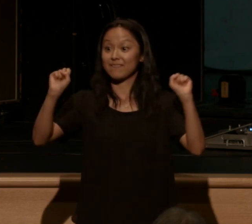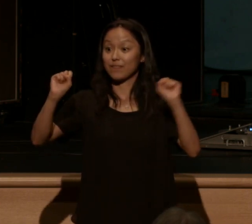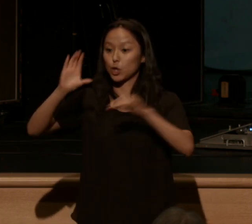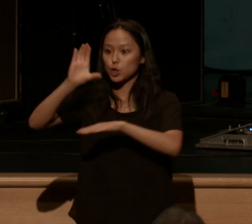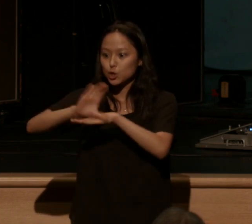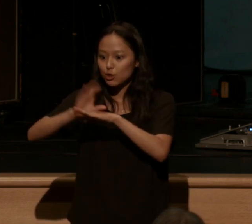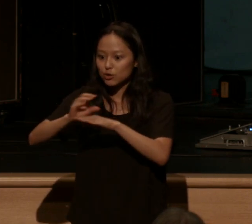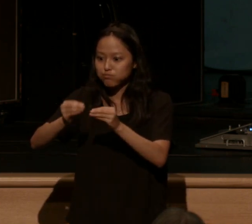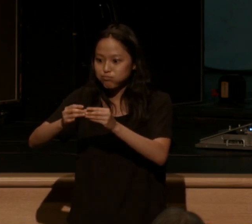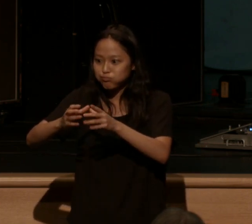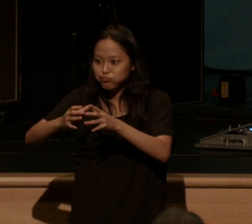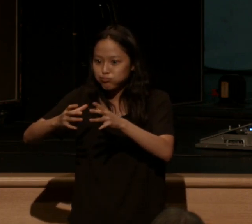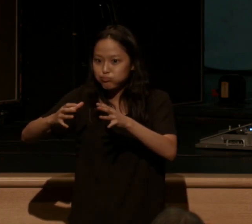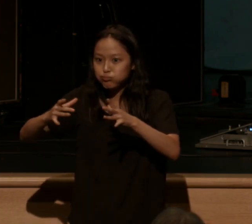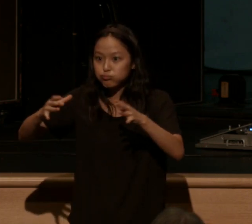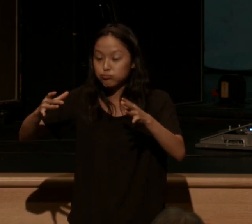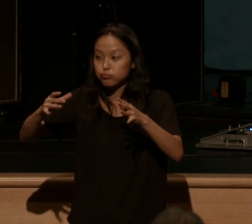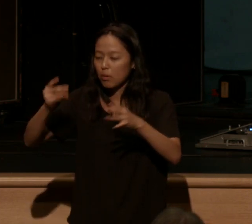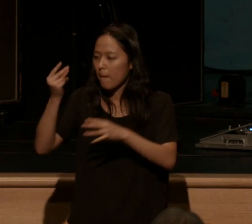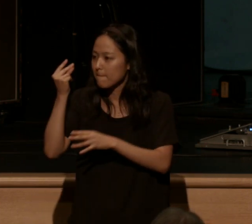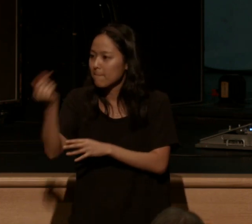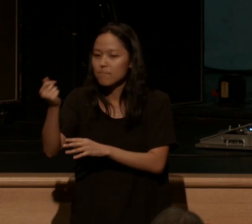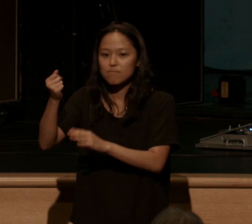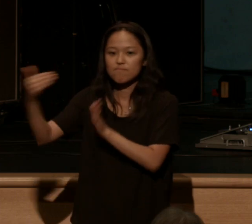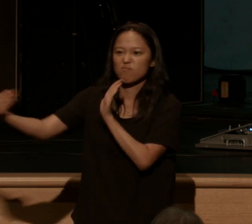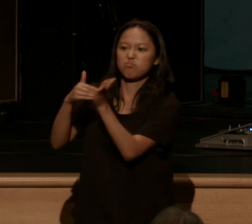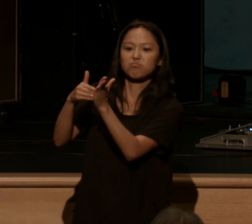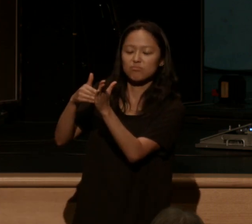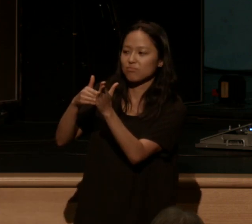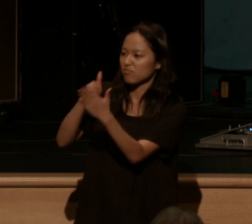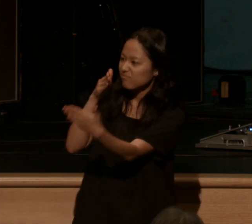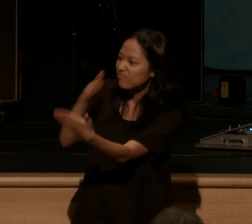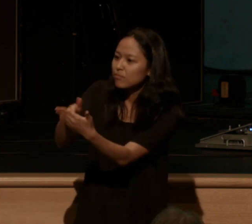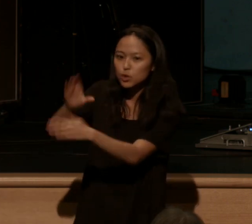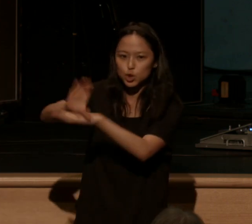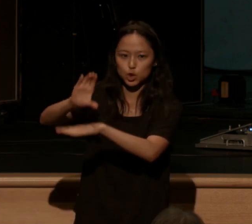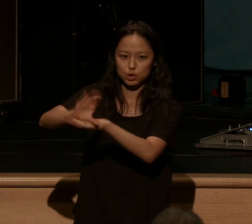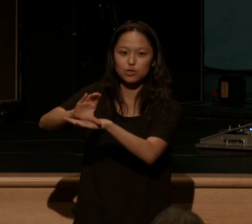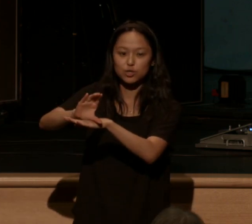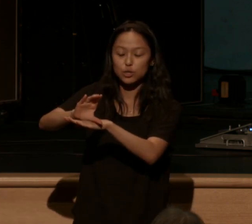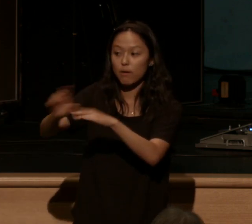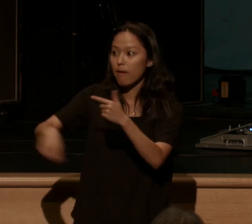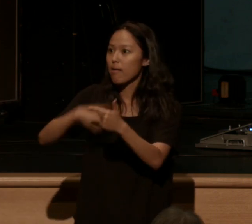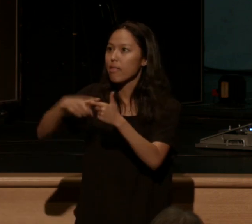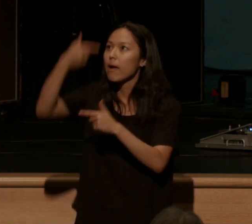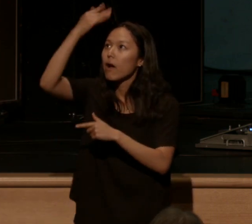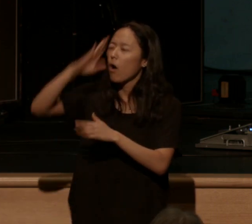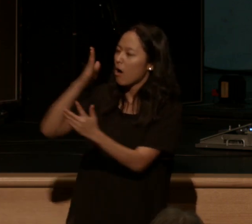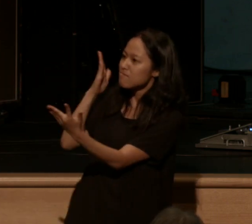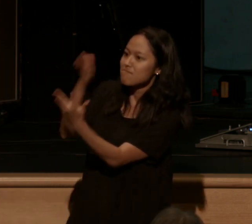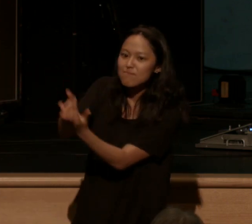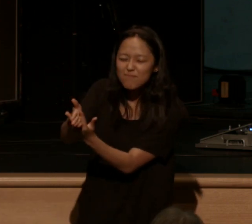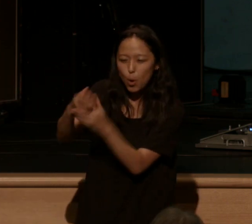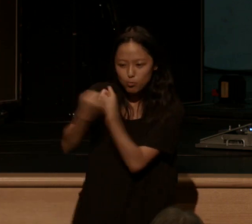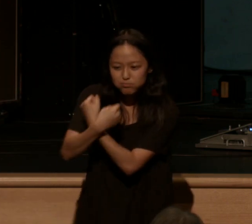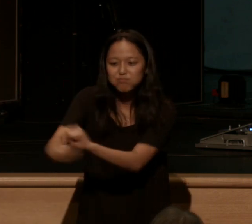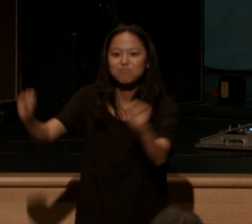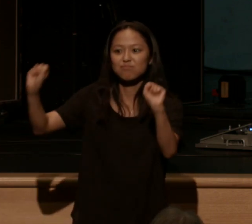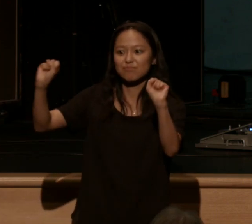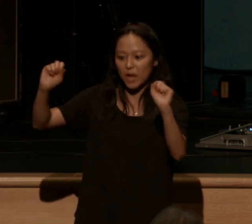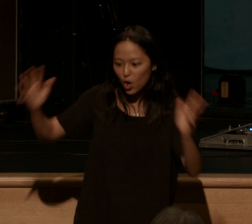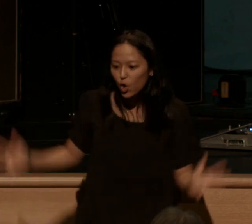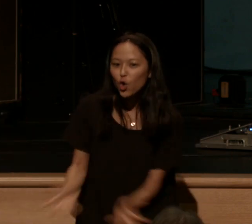to their number, and immediately opposition comes against that growth. Then God intervenes and rescues